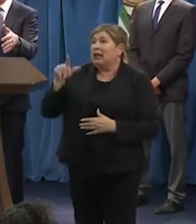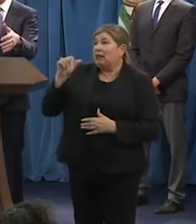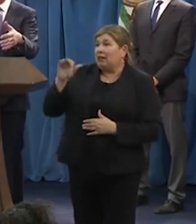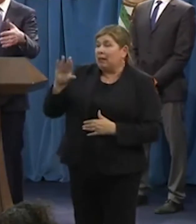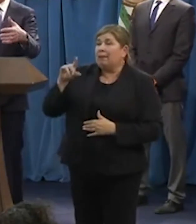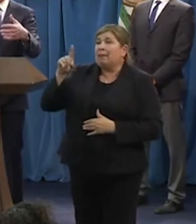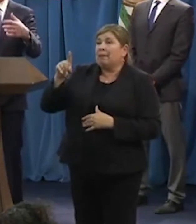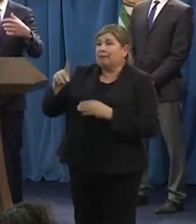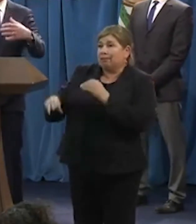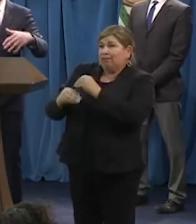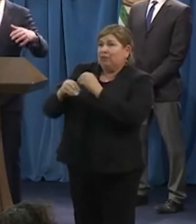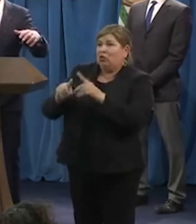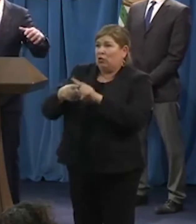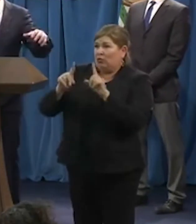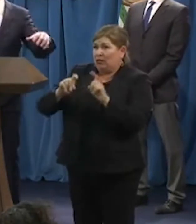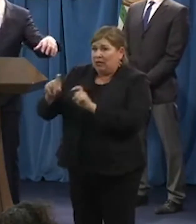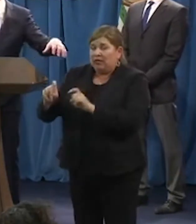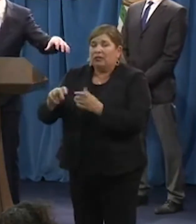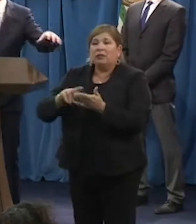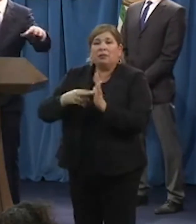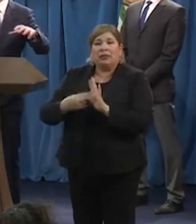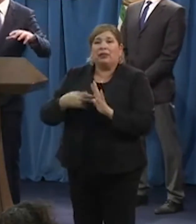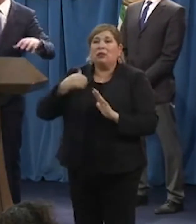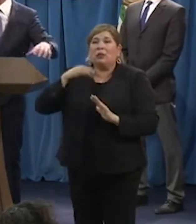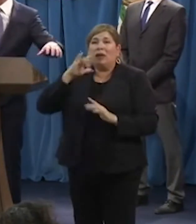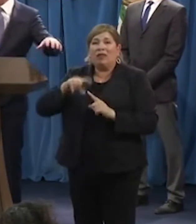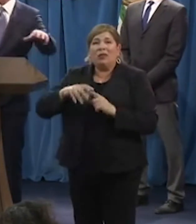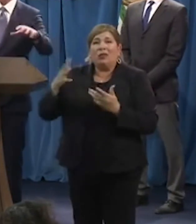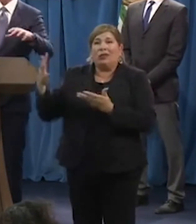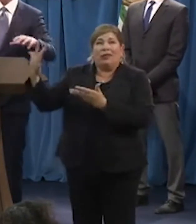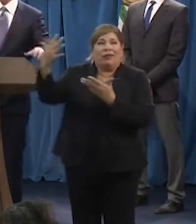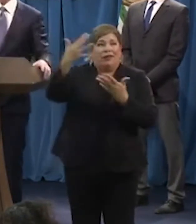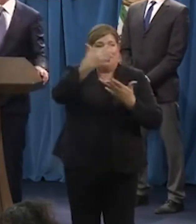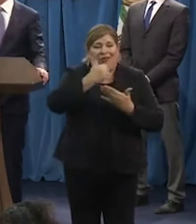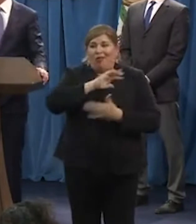coming online, we are going to have to collect all of